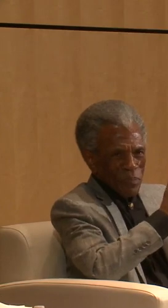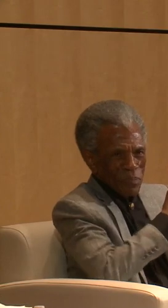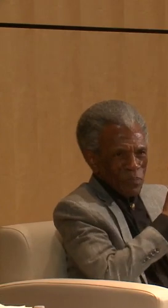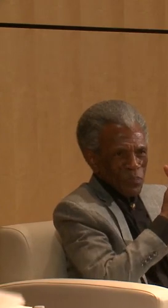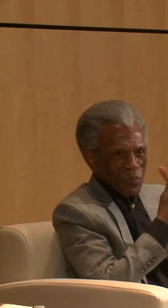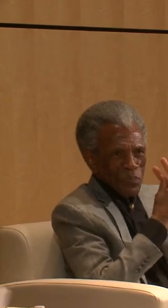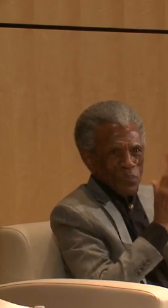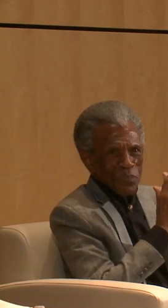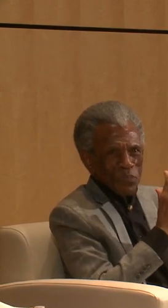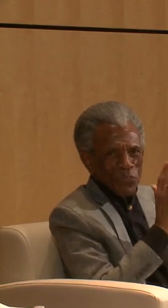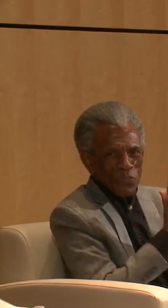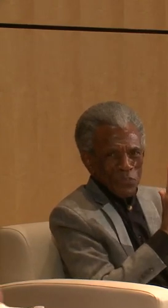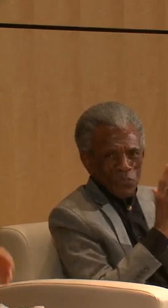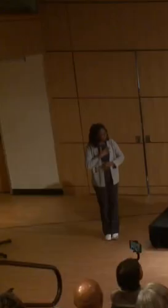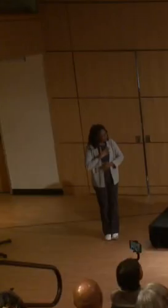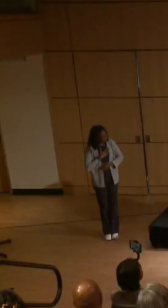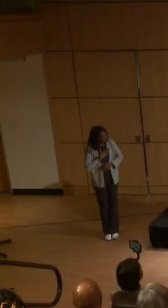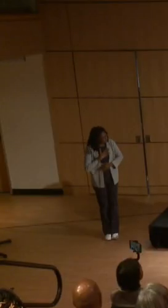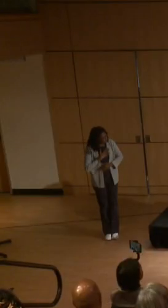Yeah. That is so